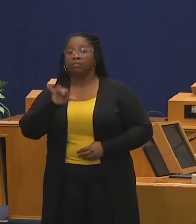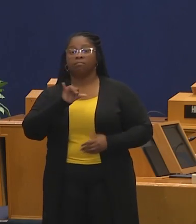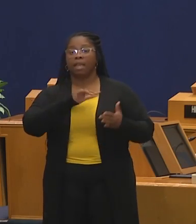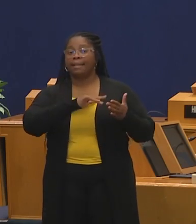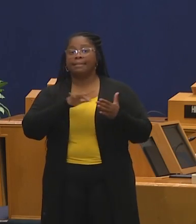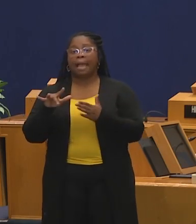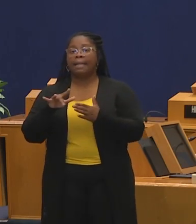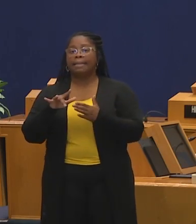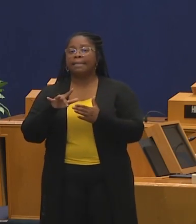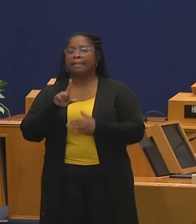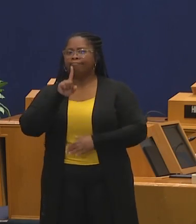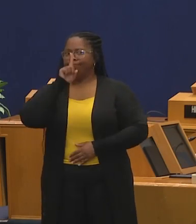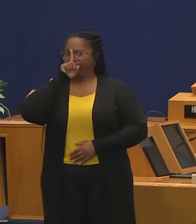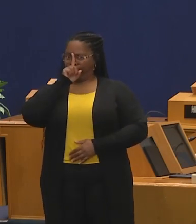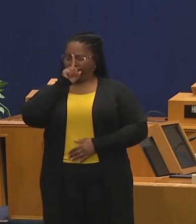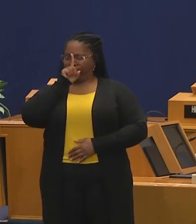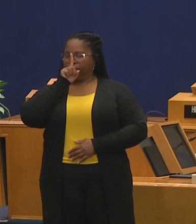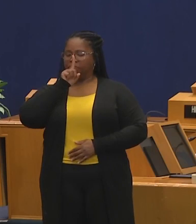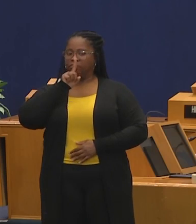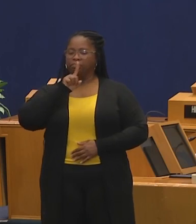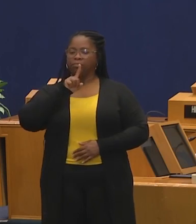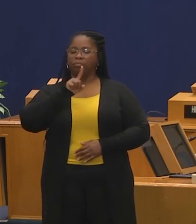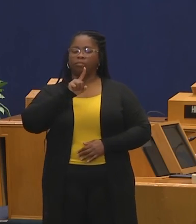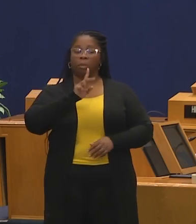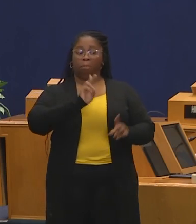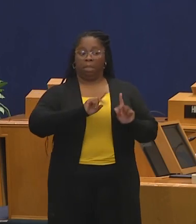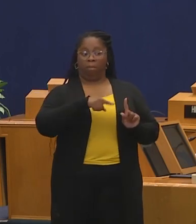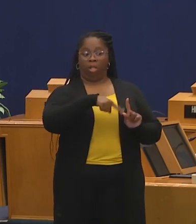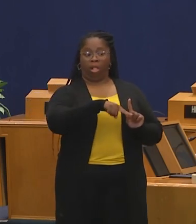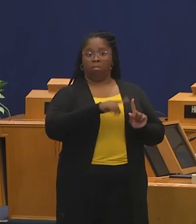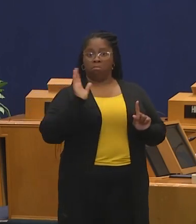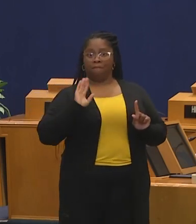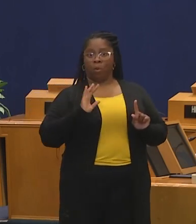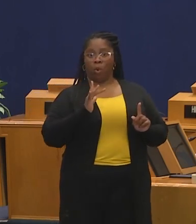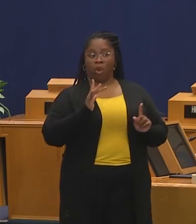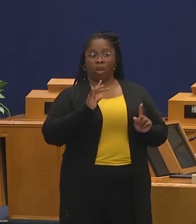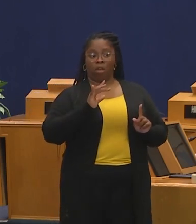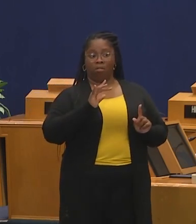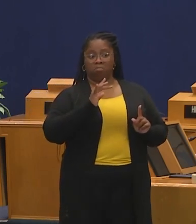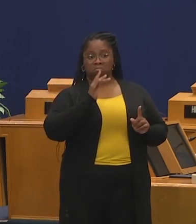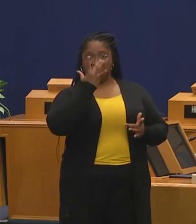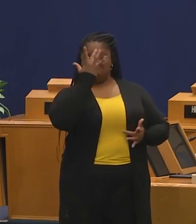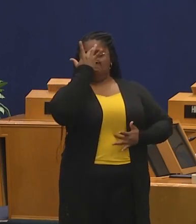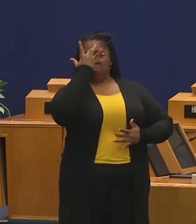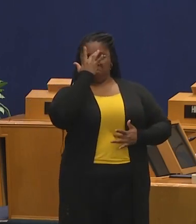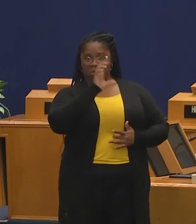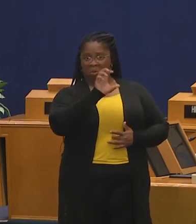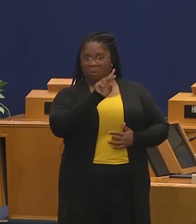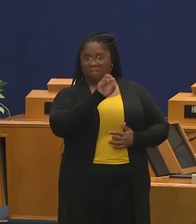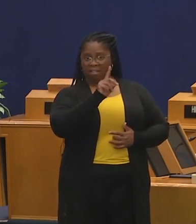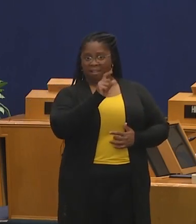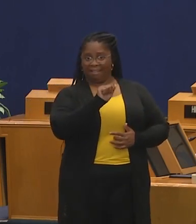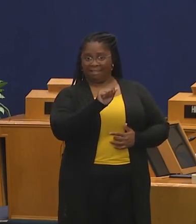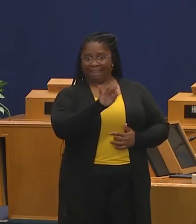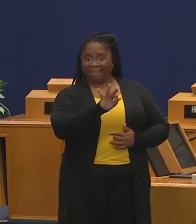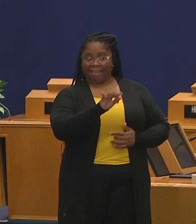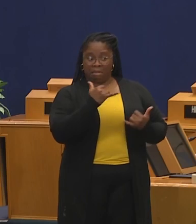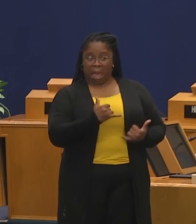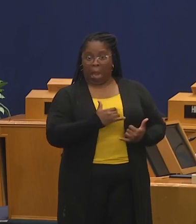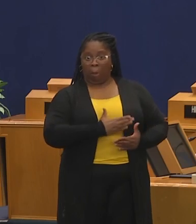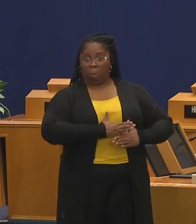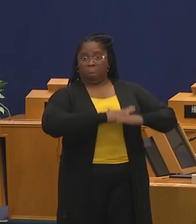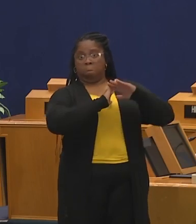tell us if people who were infected are now immune to COVID-19 virus. We are assuming